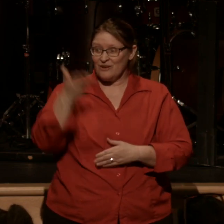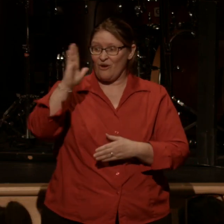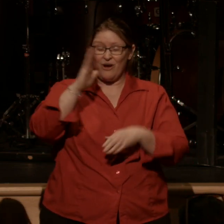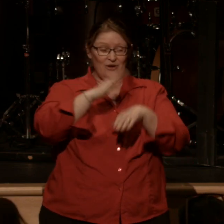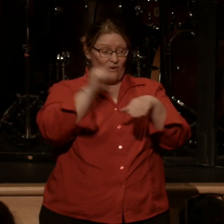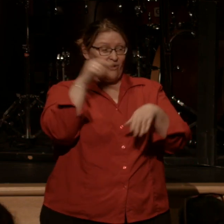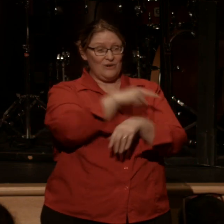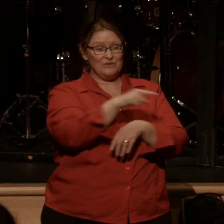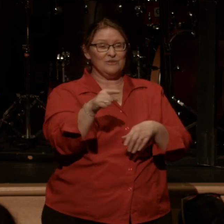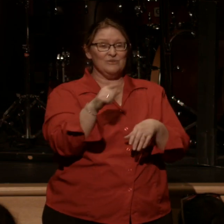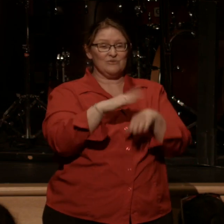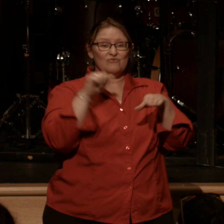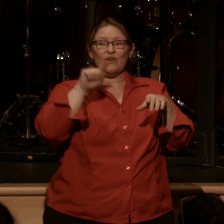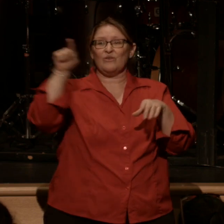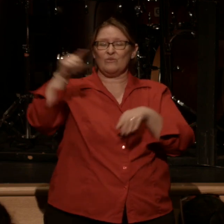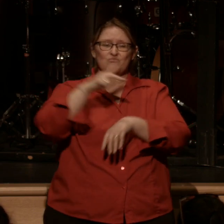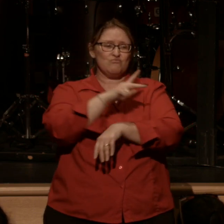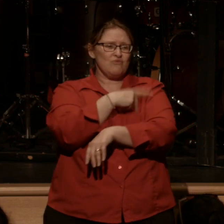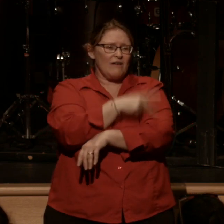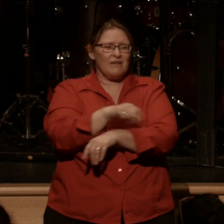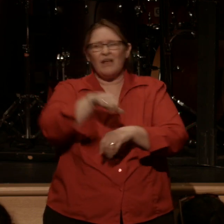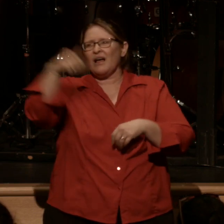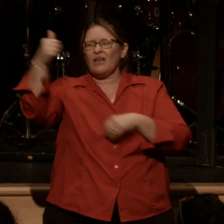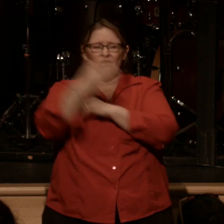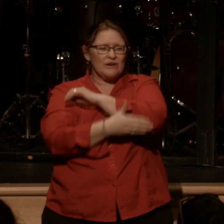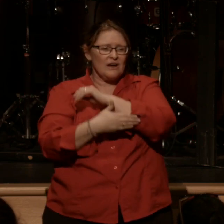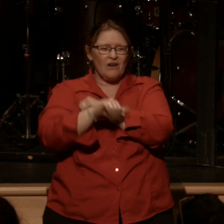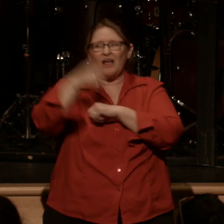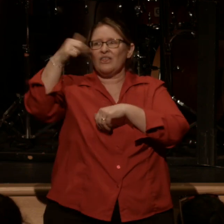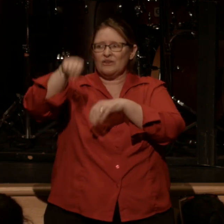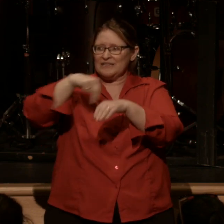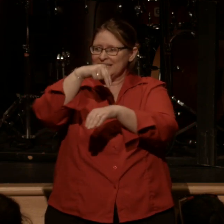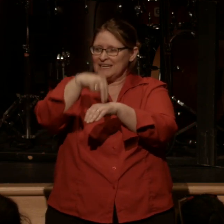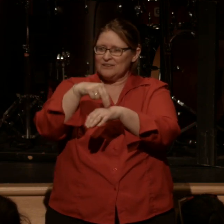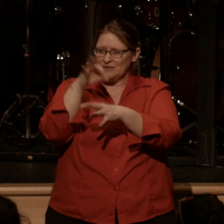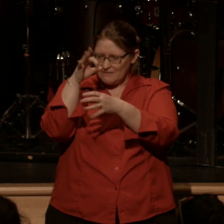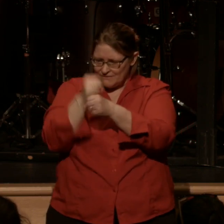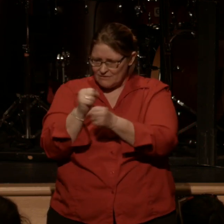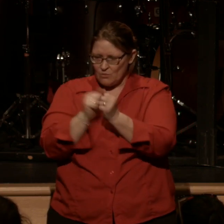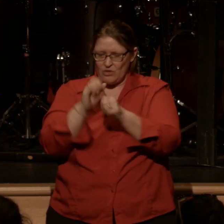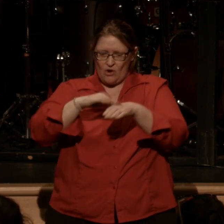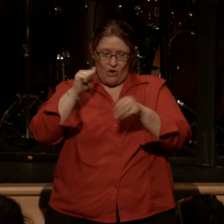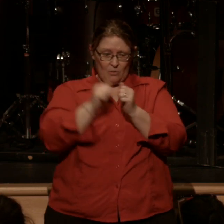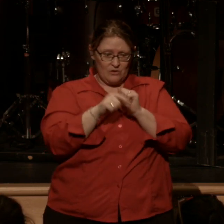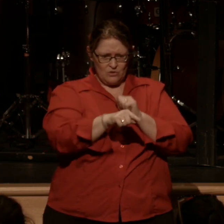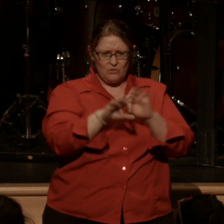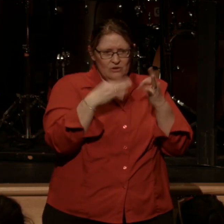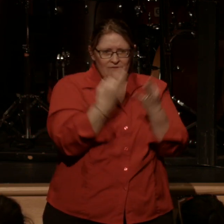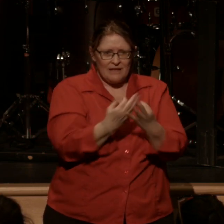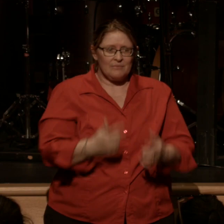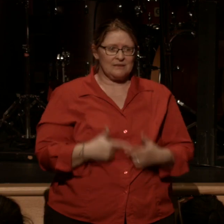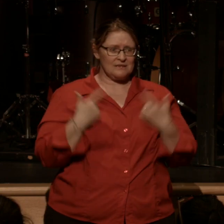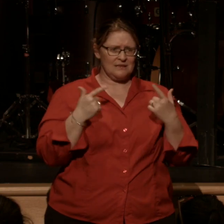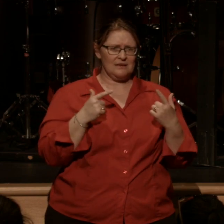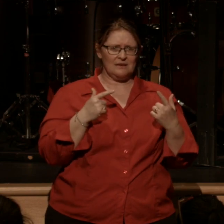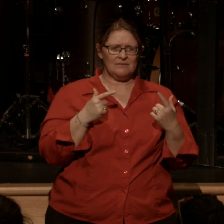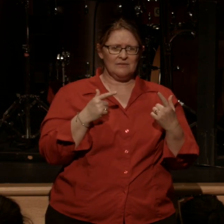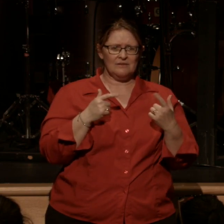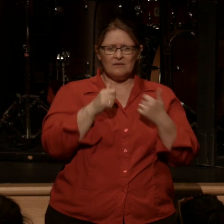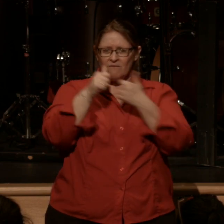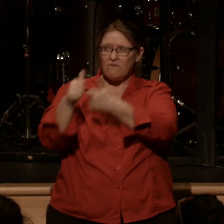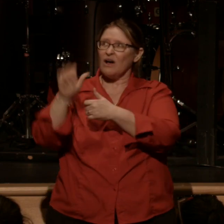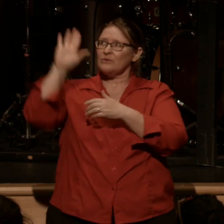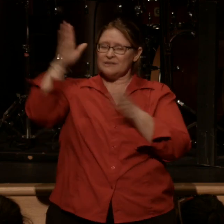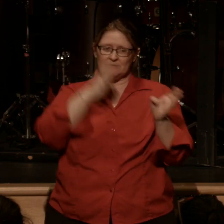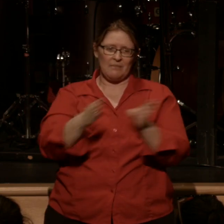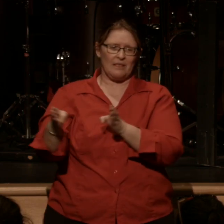has called you across province or country or even the nations to be faithful to a call in you or your family's life to follow